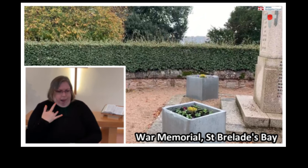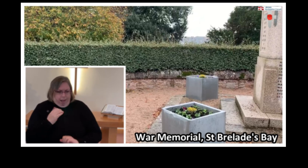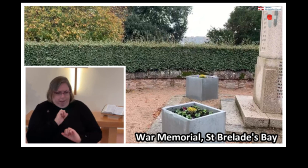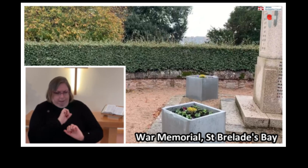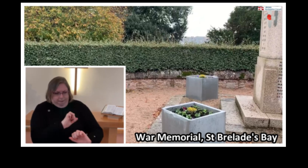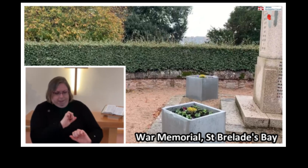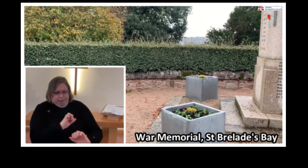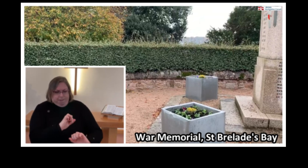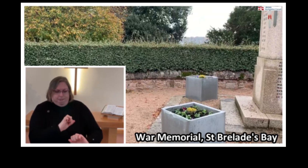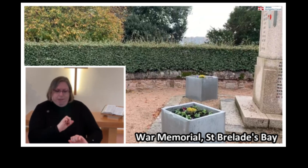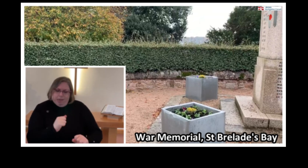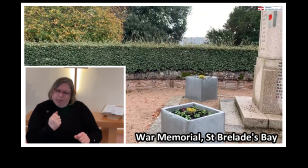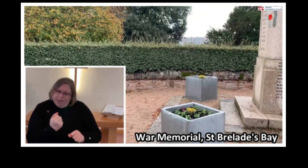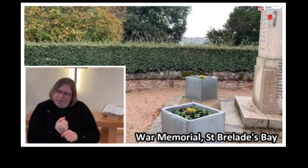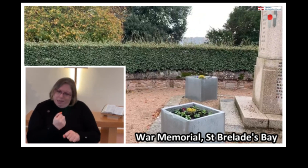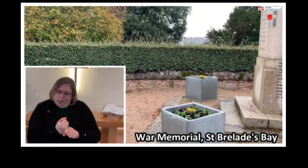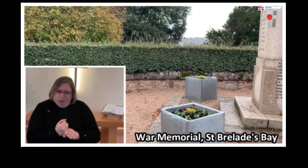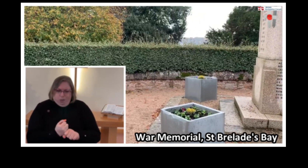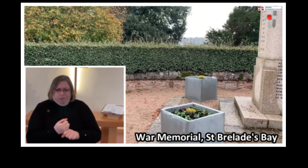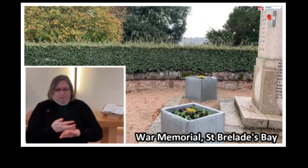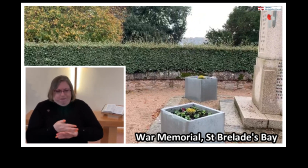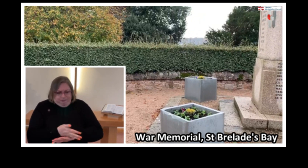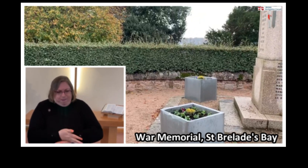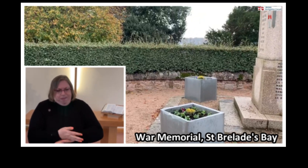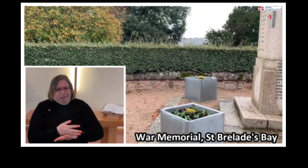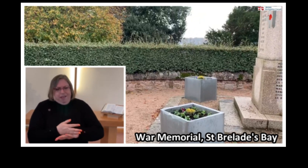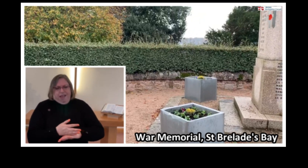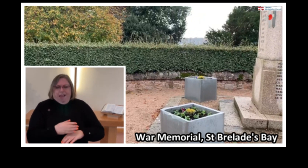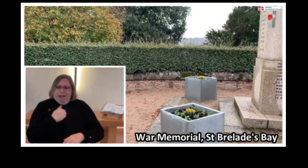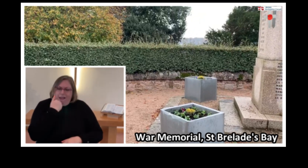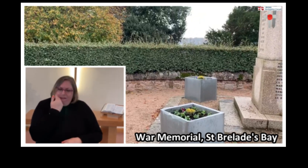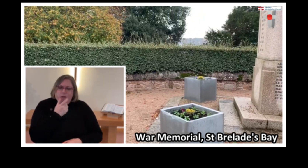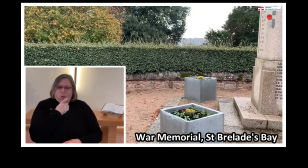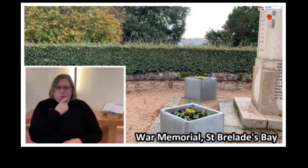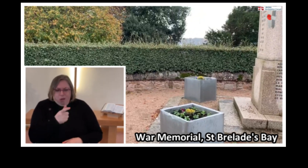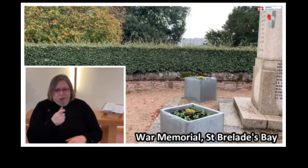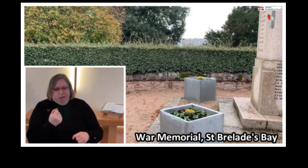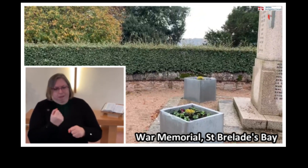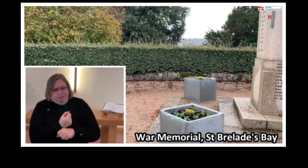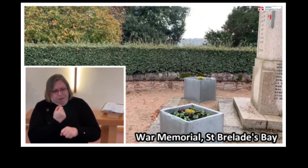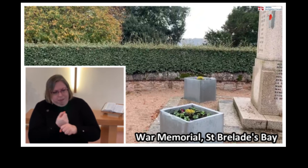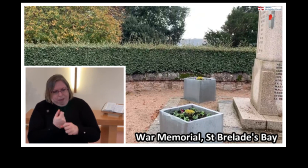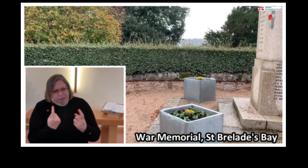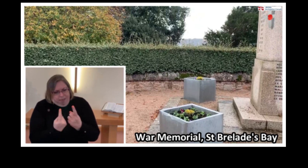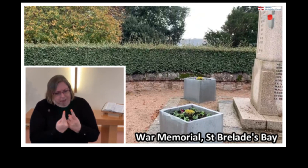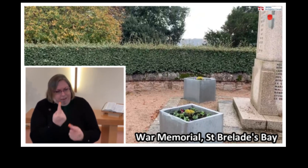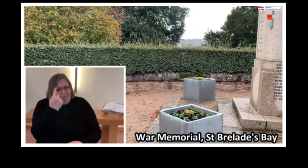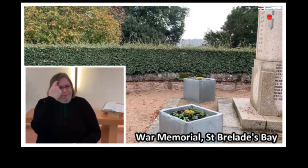taints their deeds, and colours their every word.